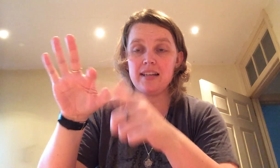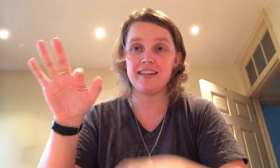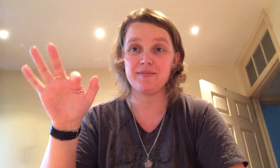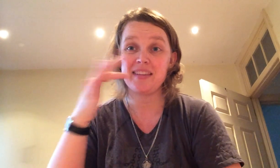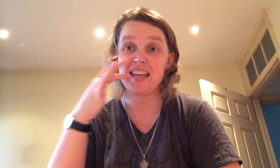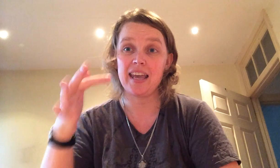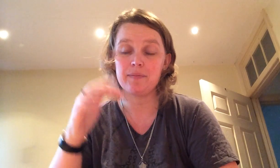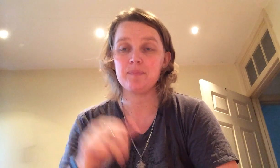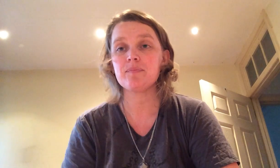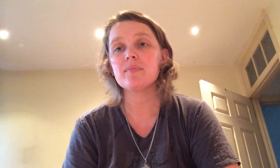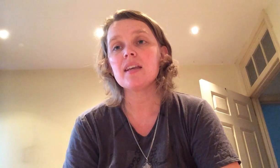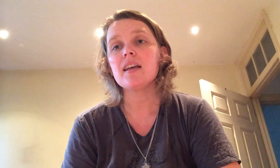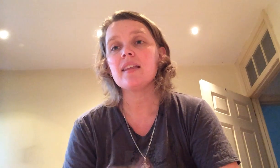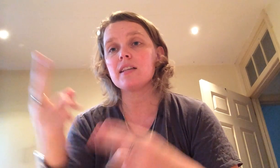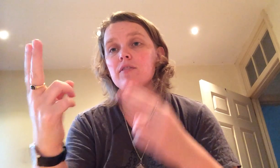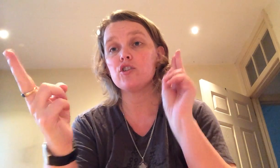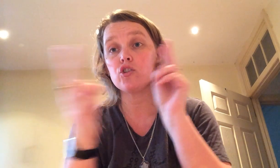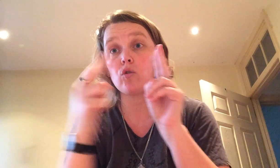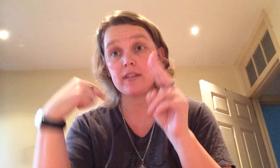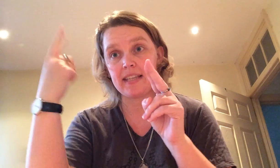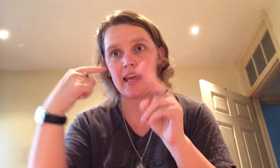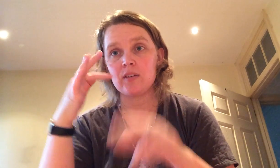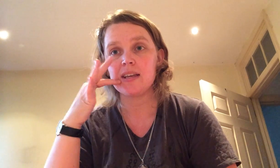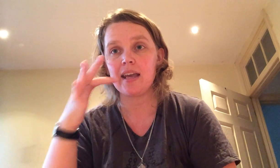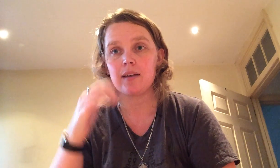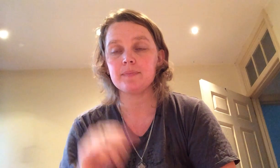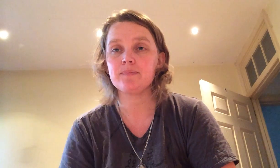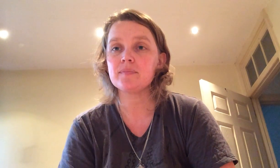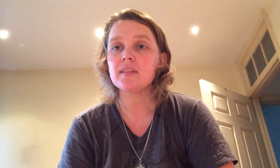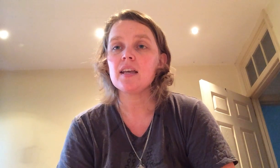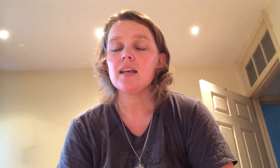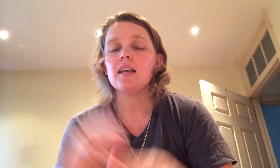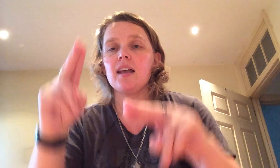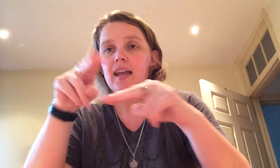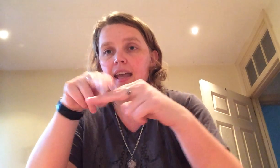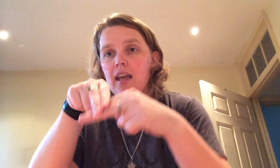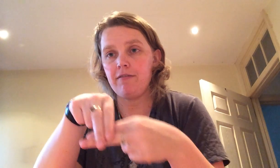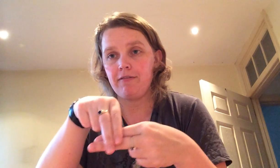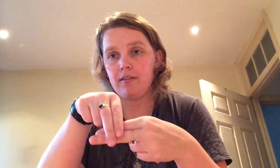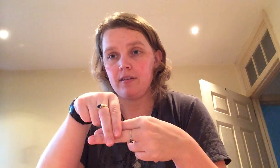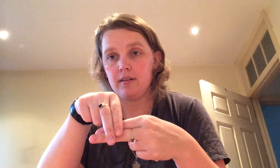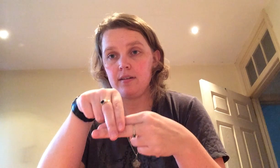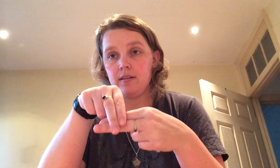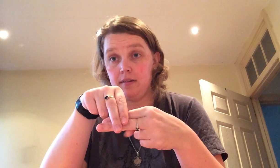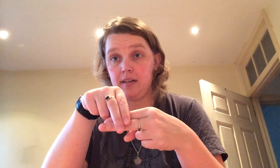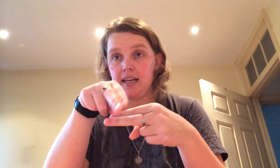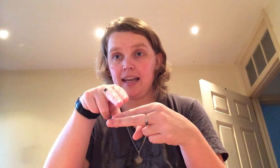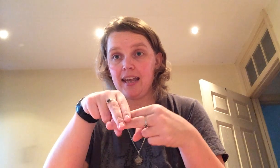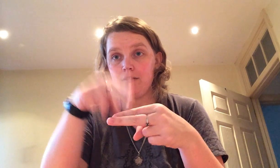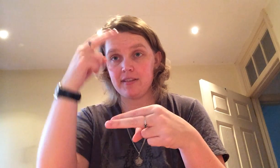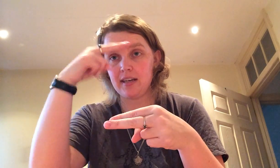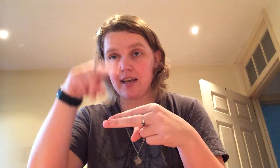letter, E. That's for the short sound, E. F, okay, F is the name,